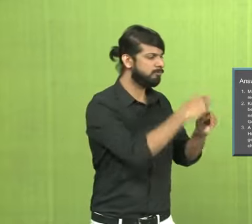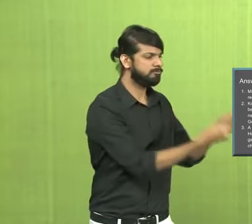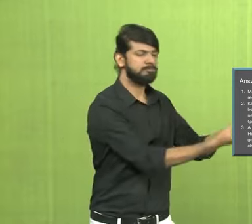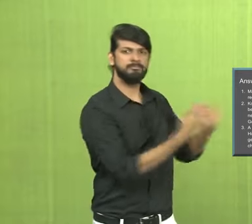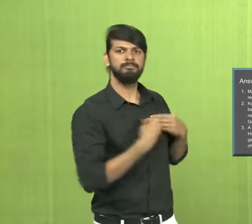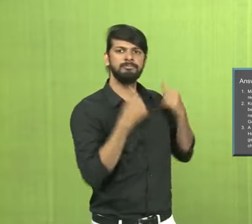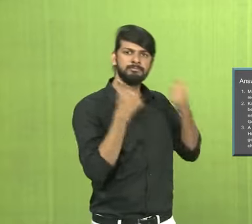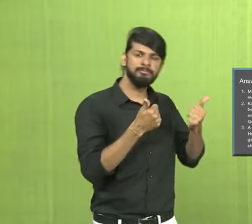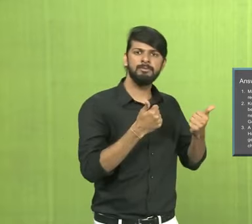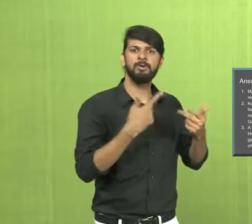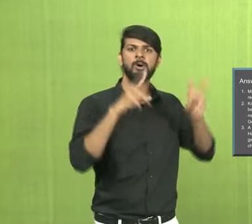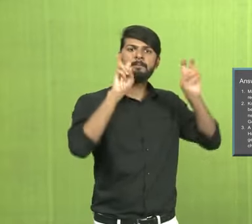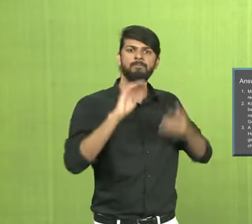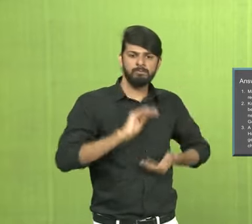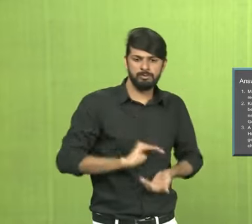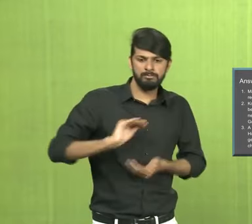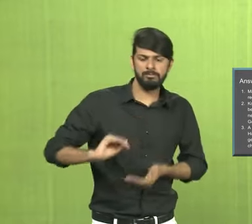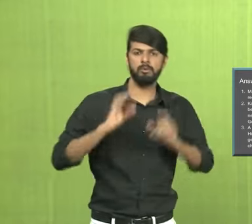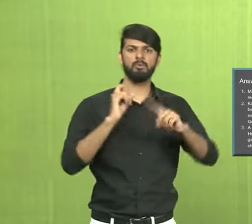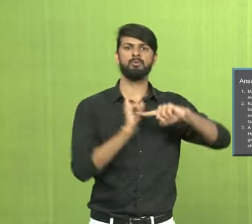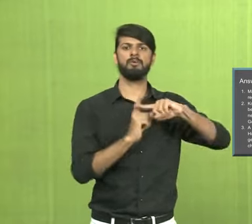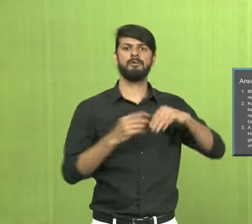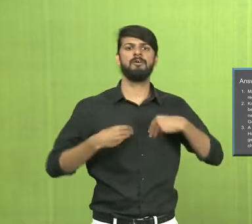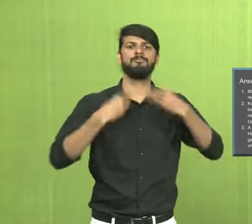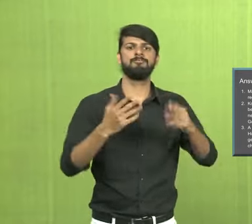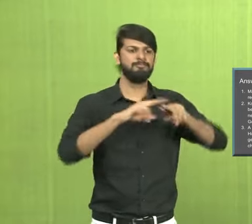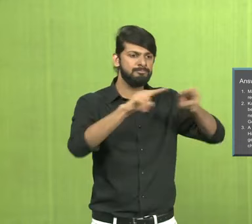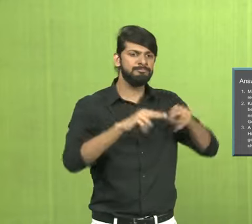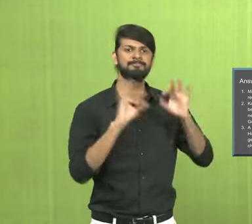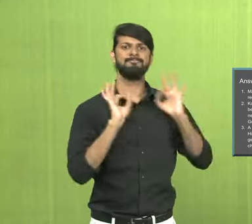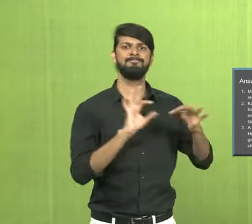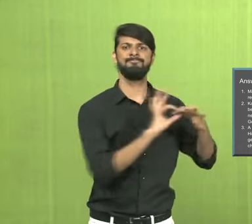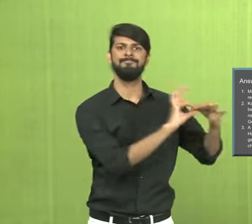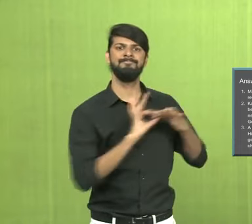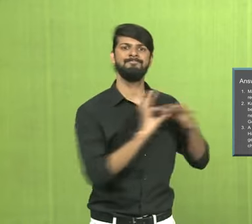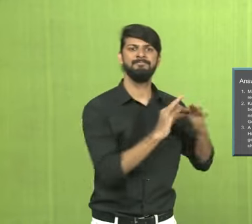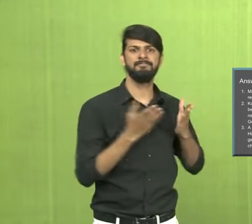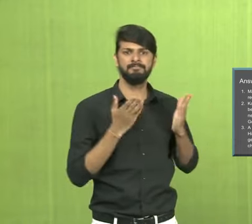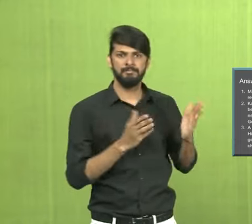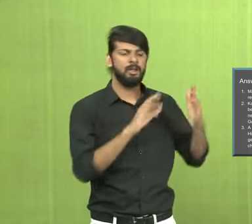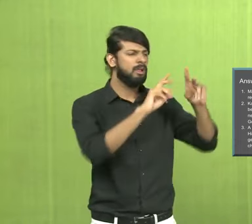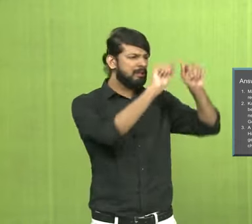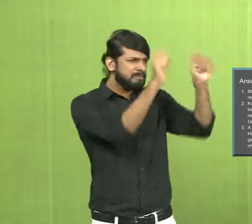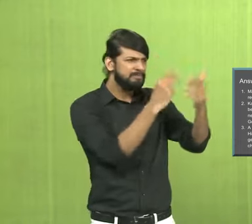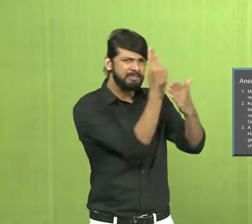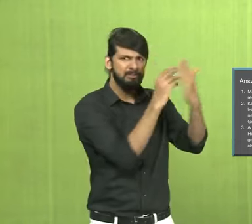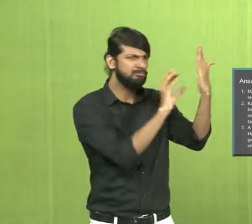Since this mural is made to celebrate a wedding, fertility symbols which are